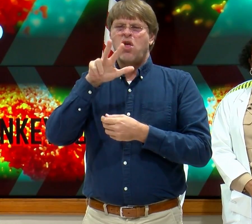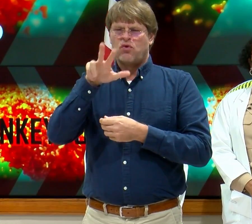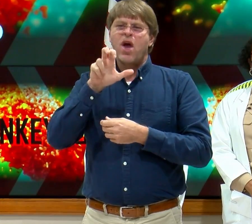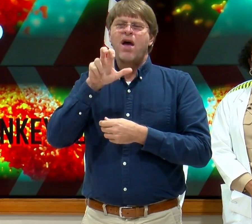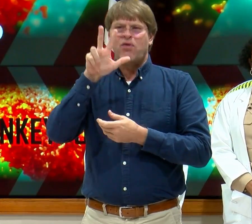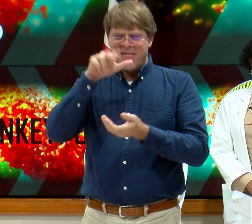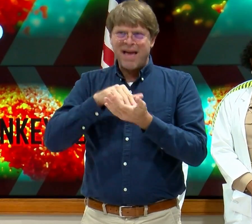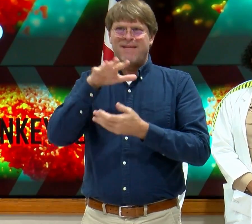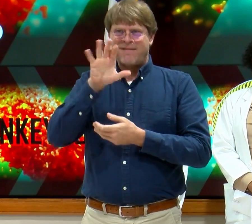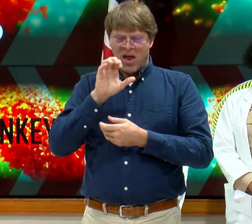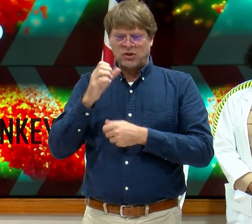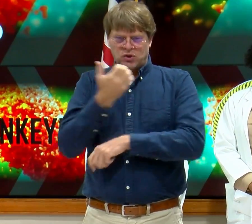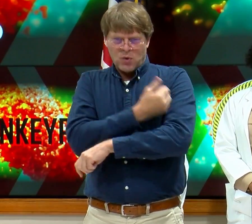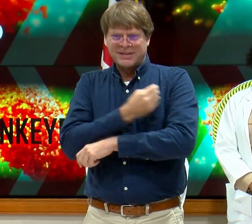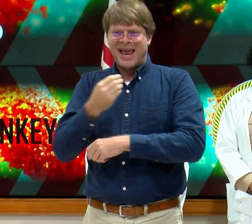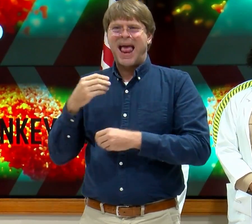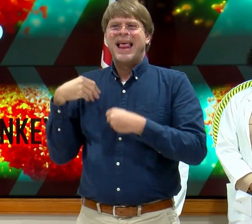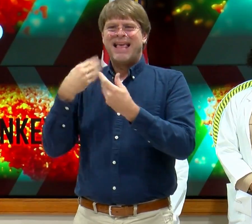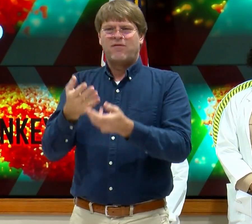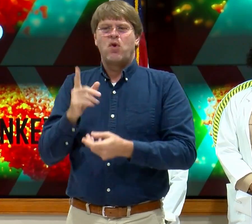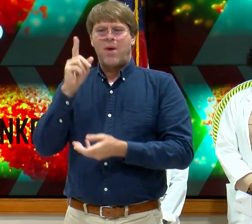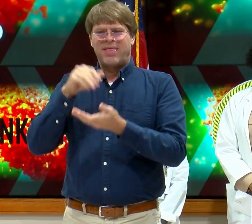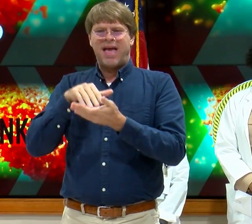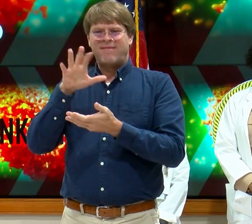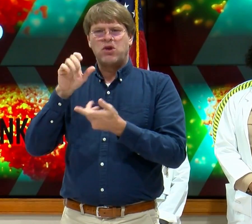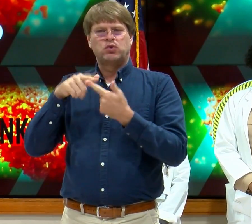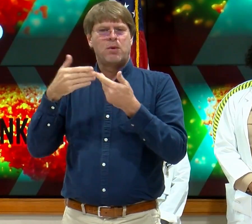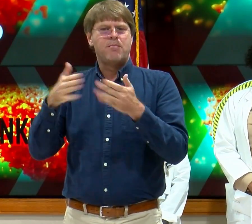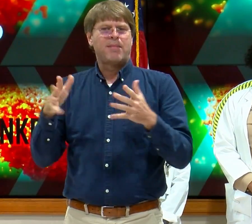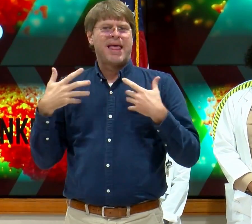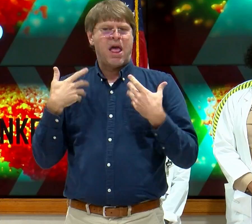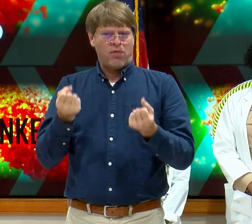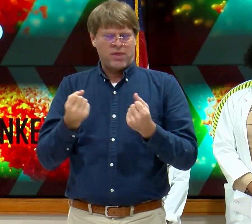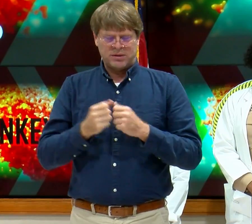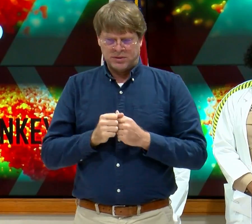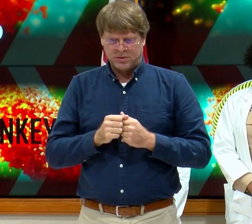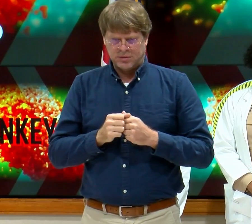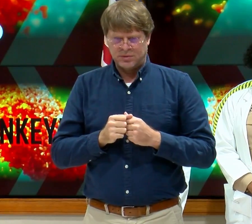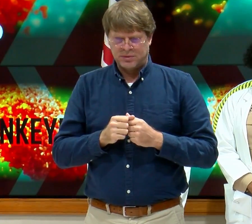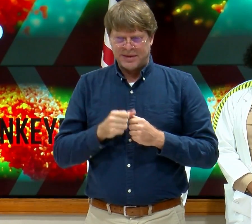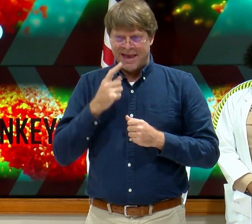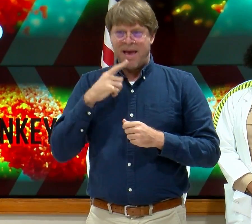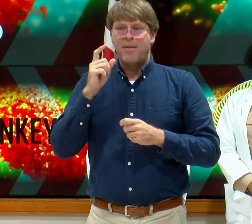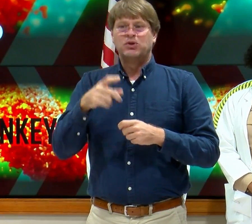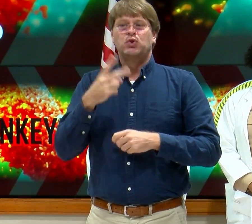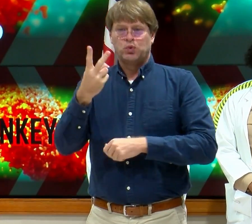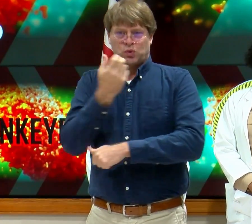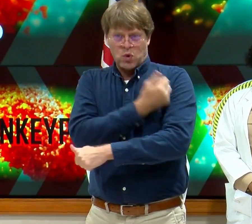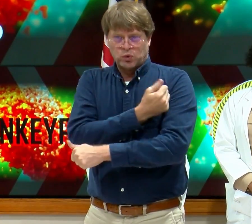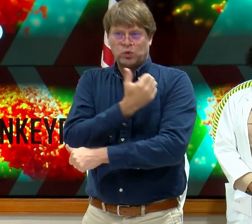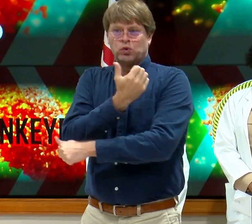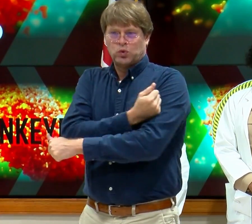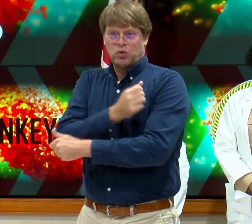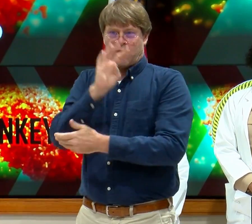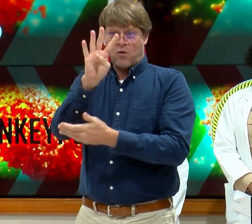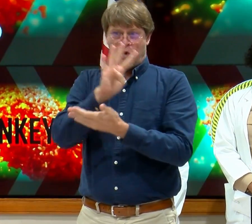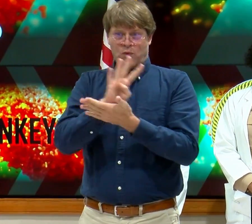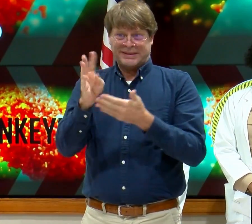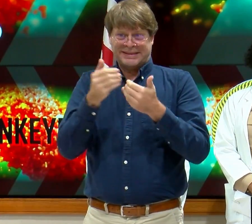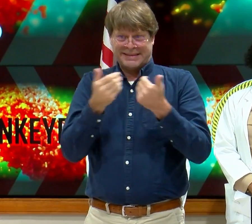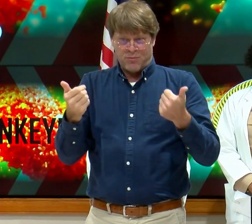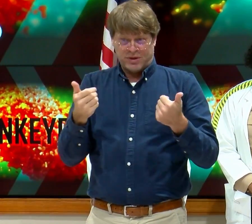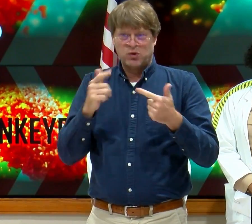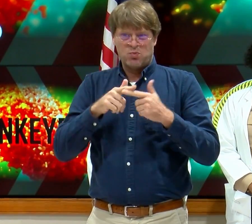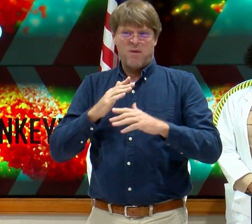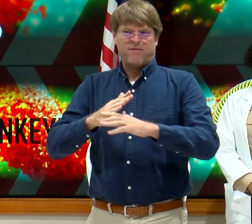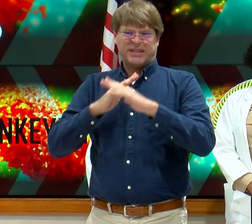and provided more than 1,500 doses to Harris County Public Health. It is a 2-dose series, 4 weeks apart, for